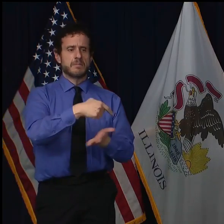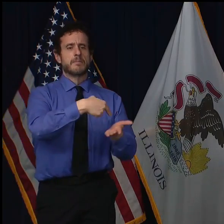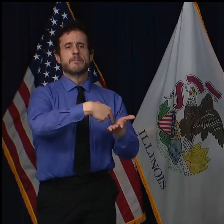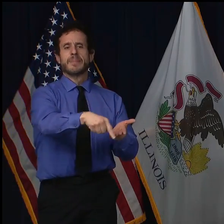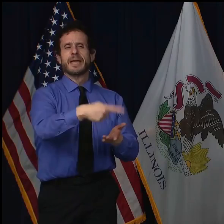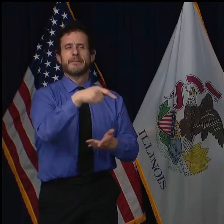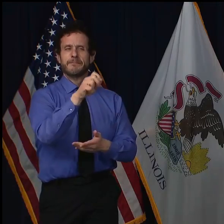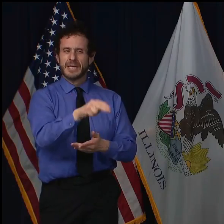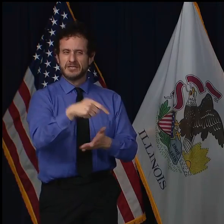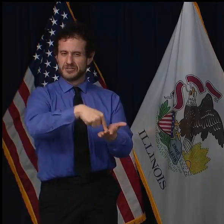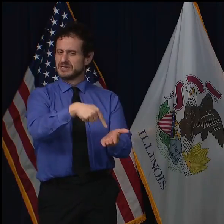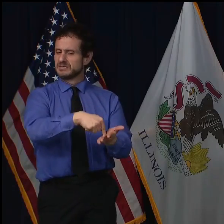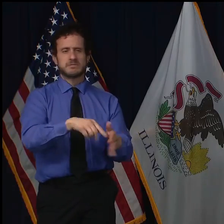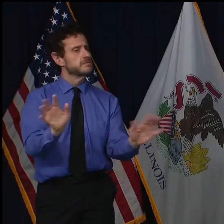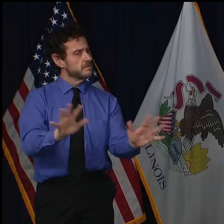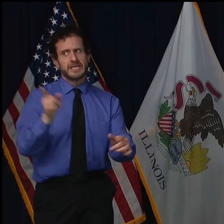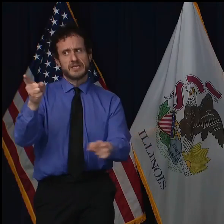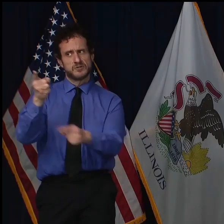nothing to do with